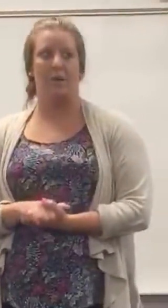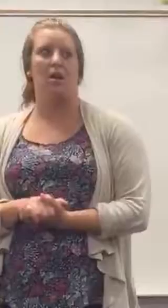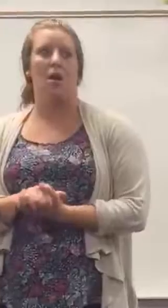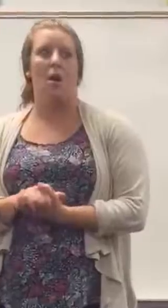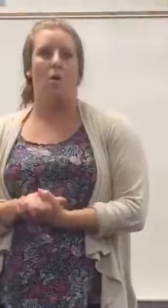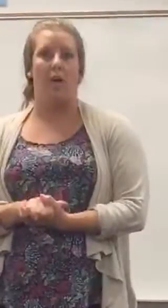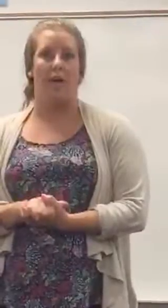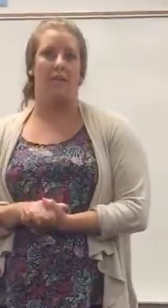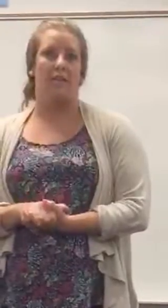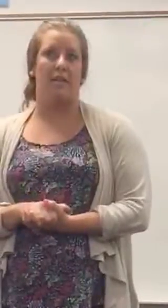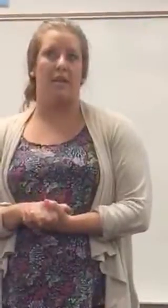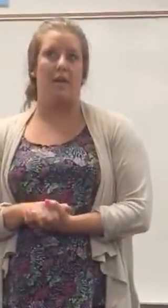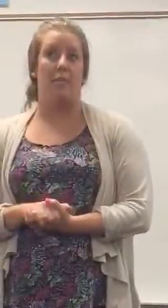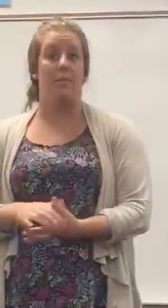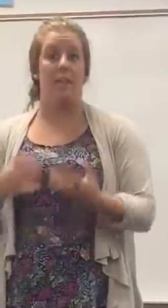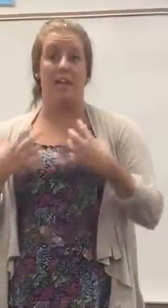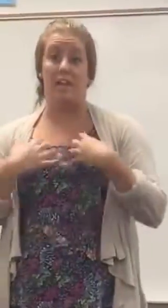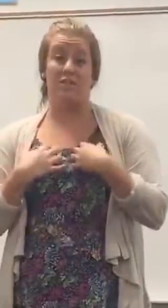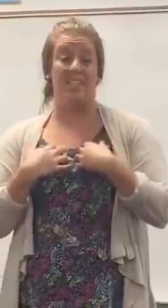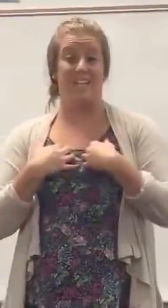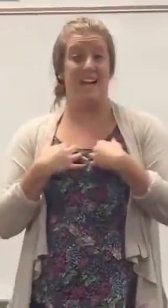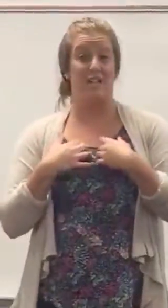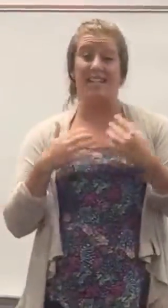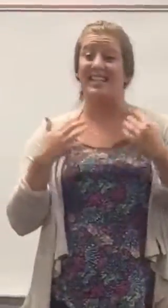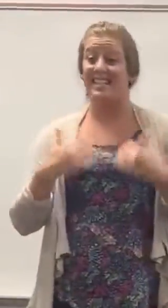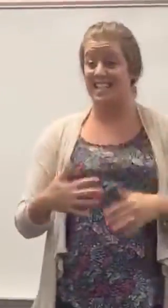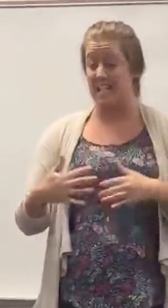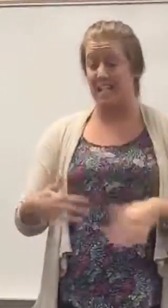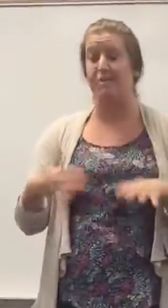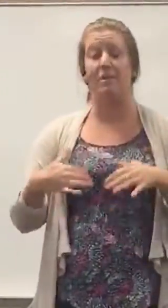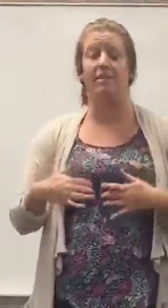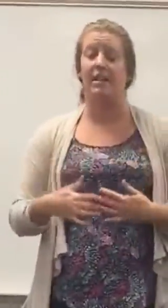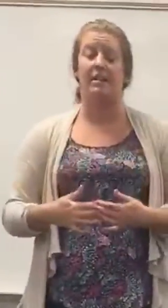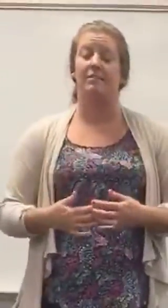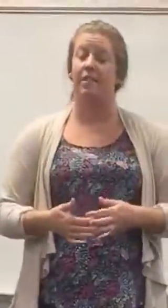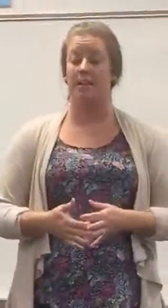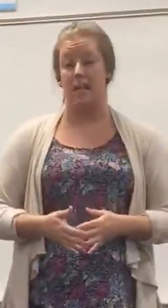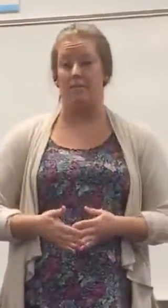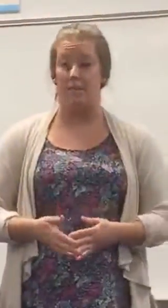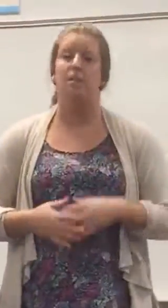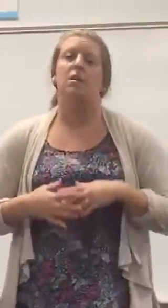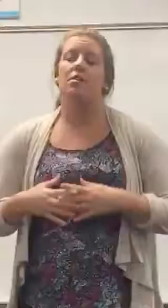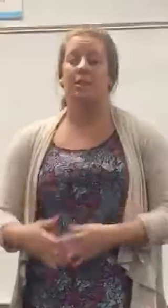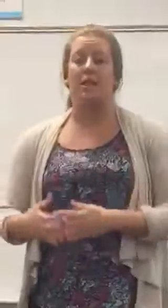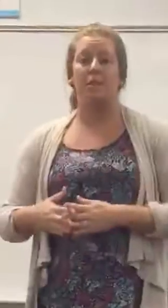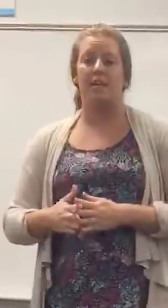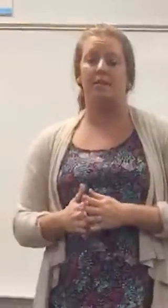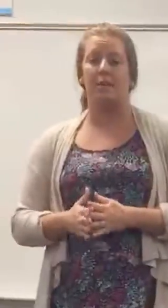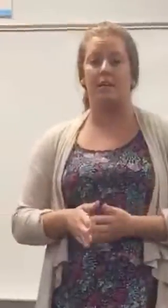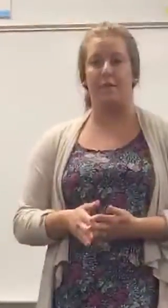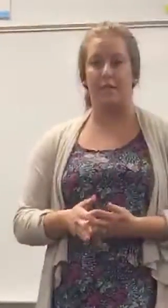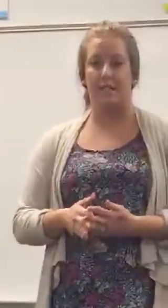comfortable with implementing and using technology consistently and with fidelity for ourselves. So that's one thing that we're going to focus on